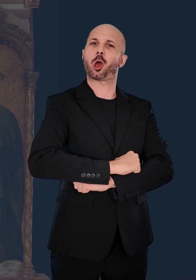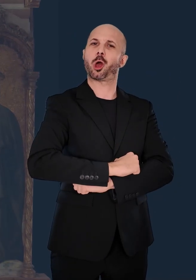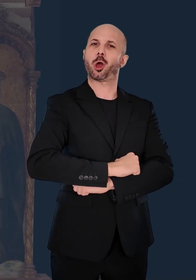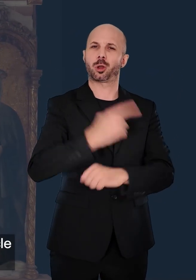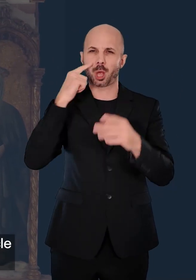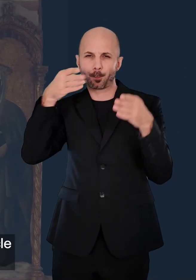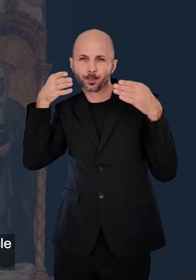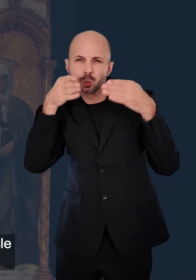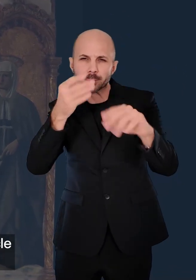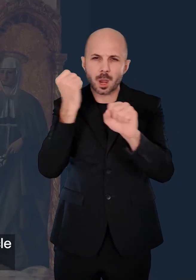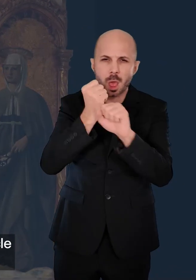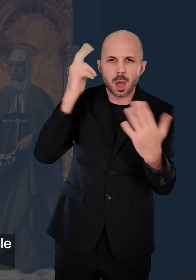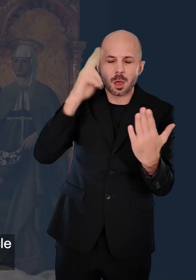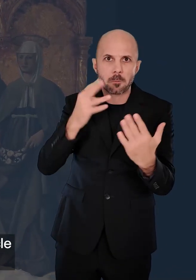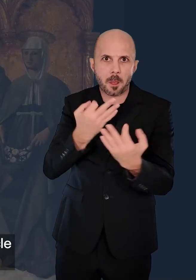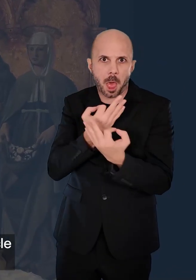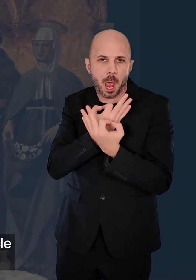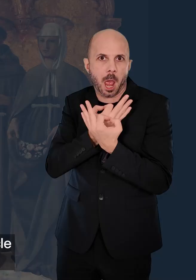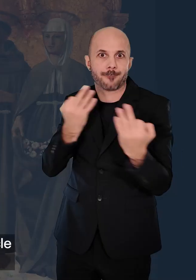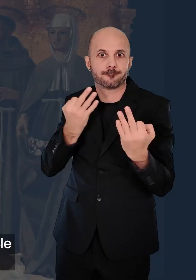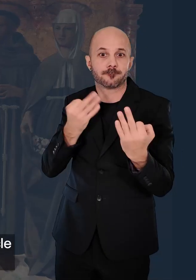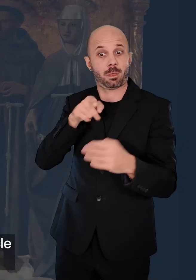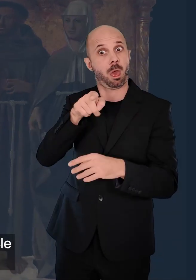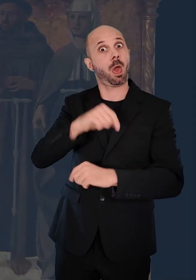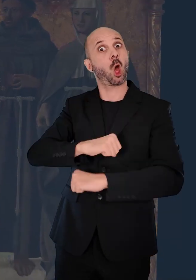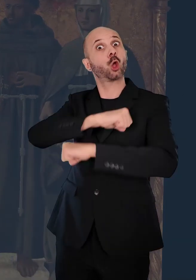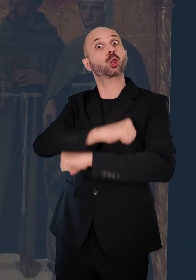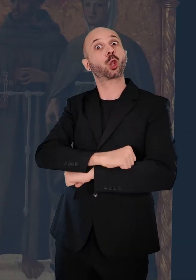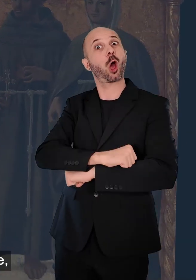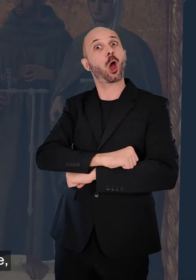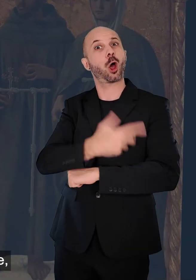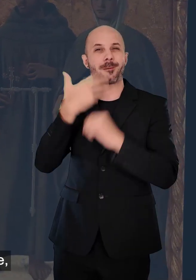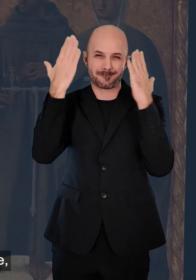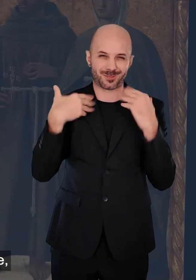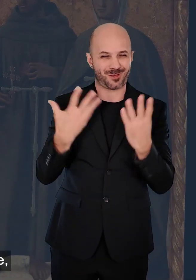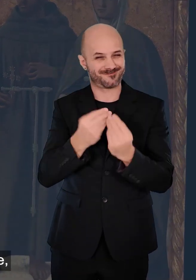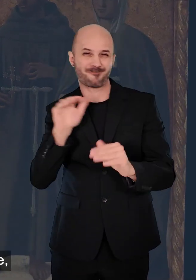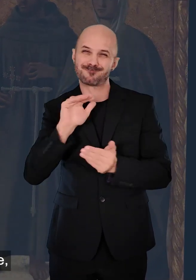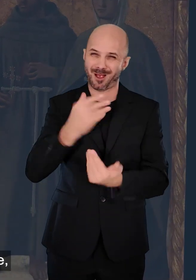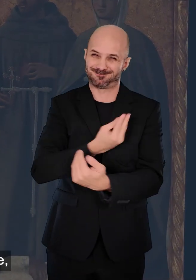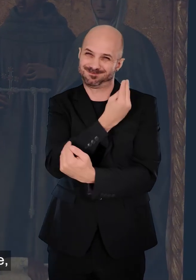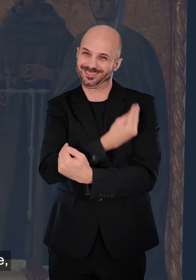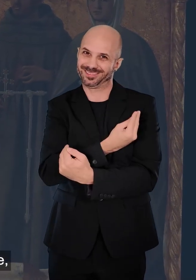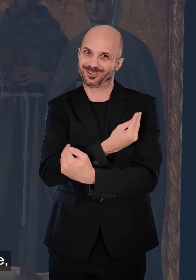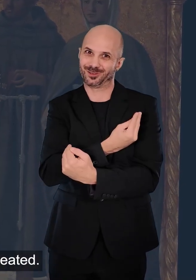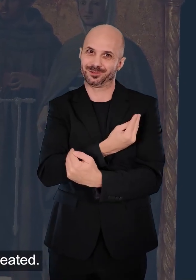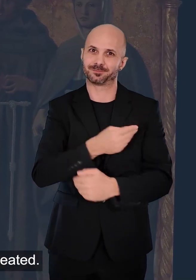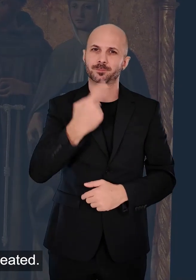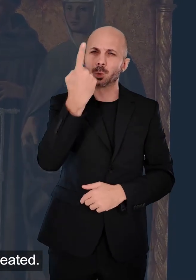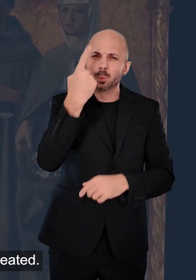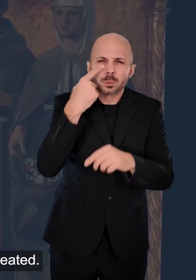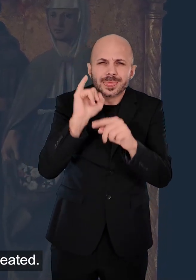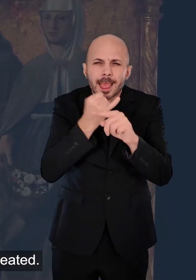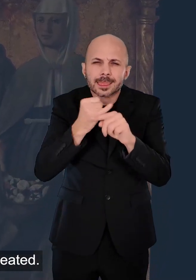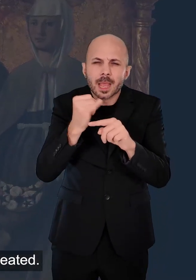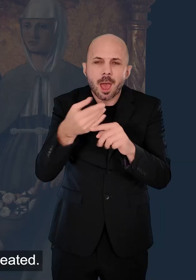space and are arranged in a semicircle around the throne, depicted in perfect perspective on which the